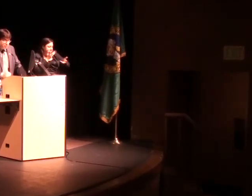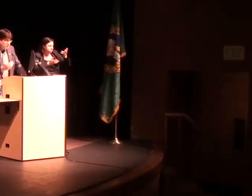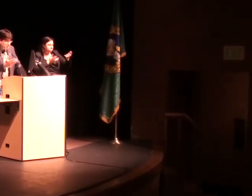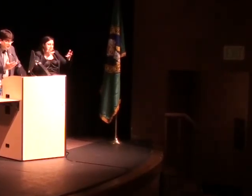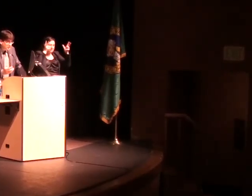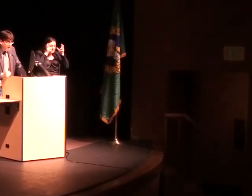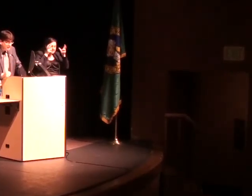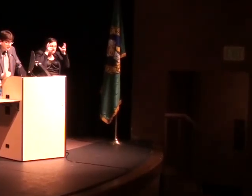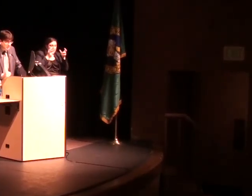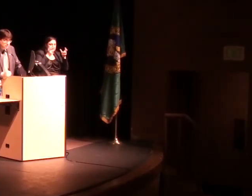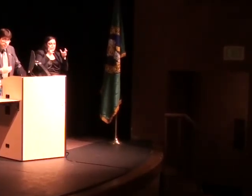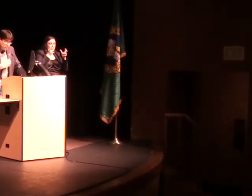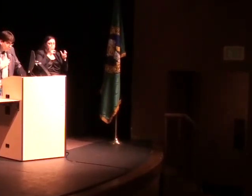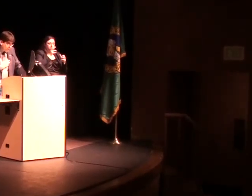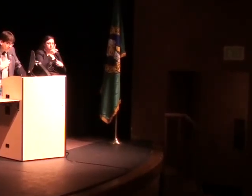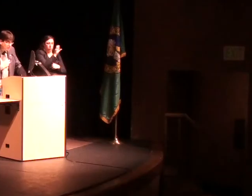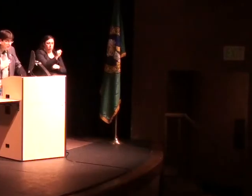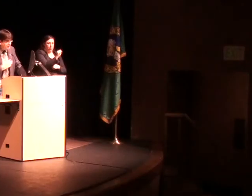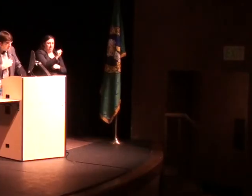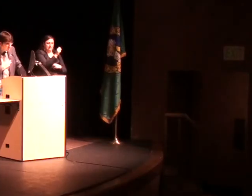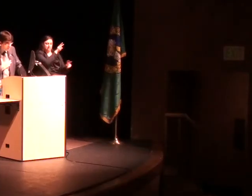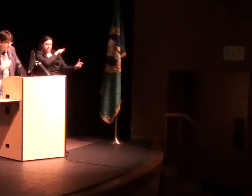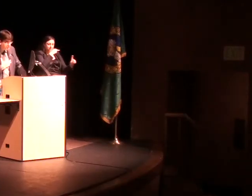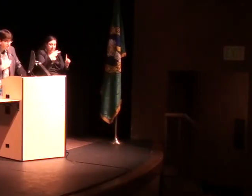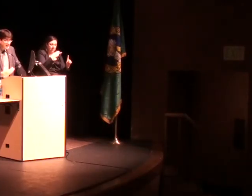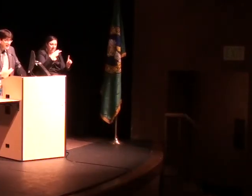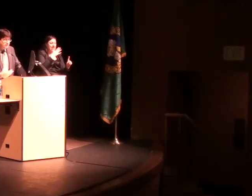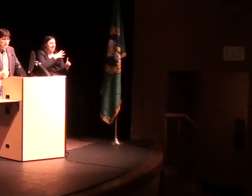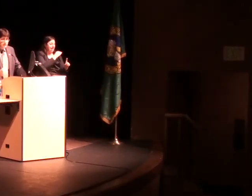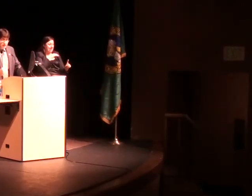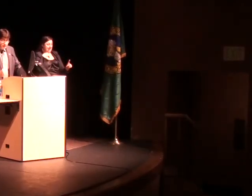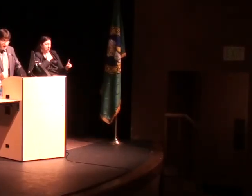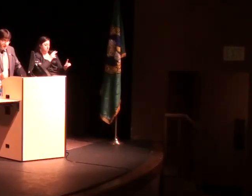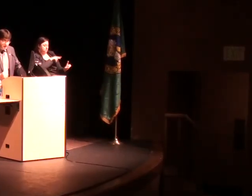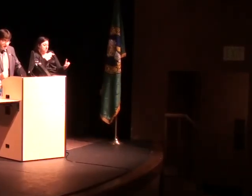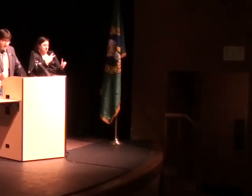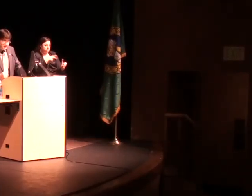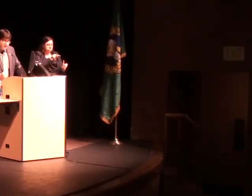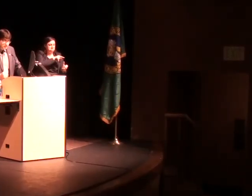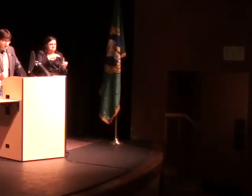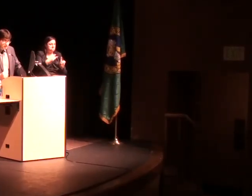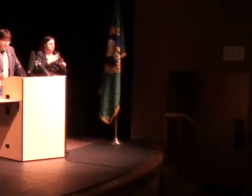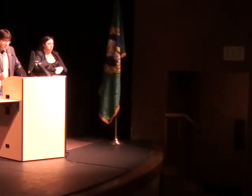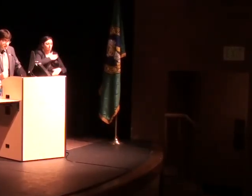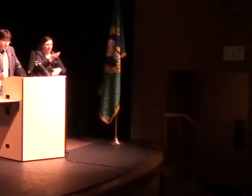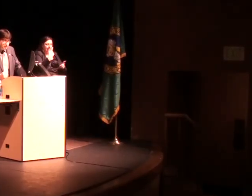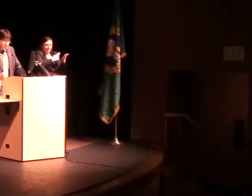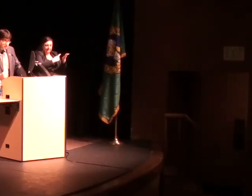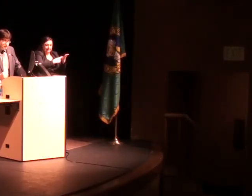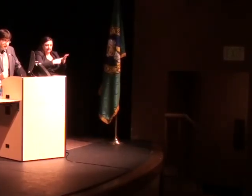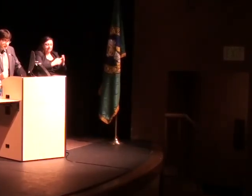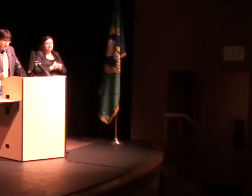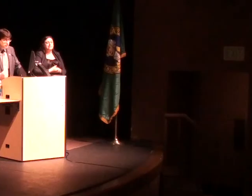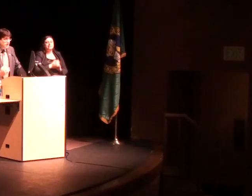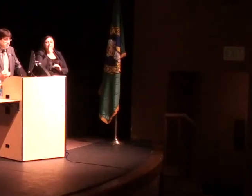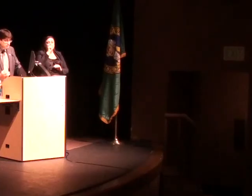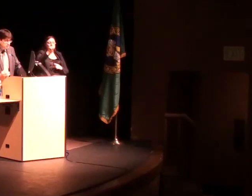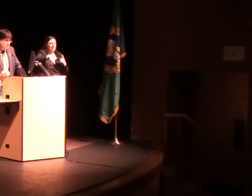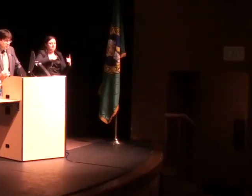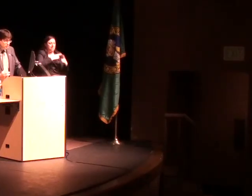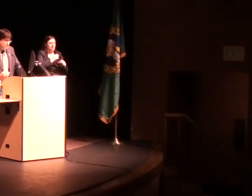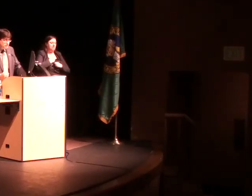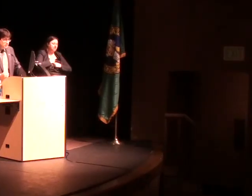the position of the United States. We are going to defend our position again. This is not about